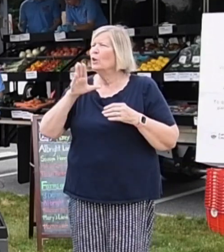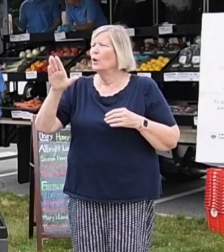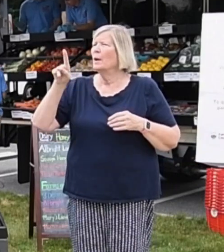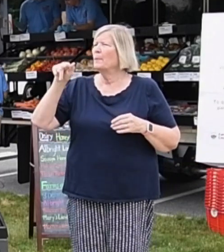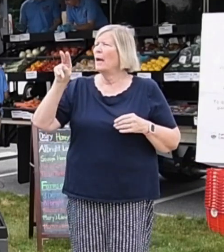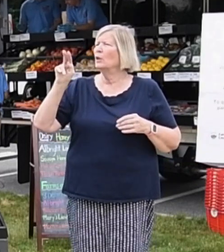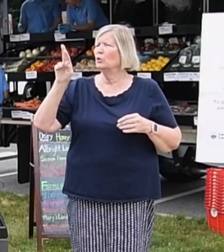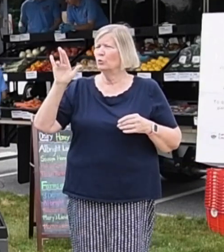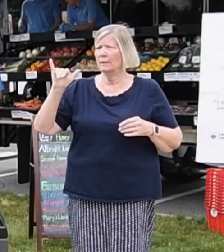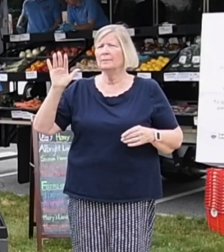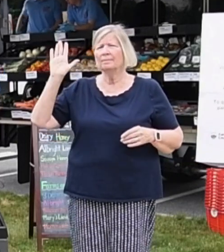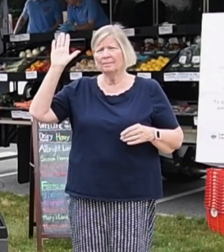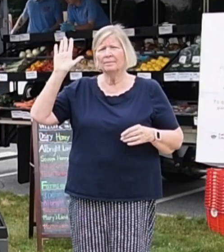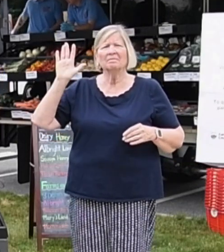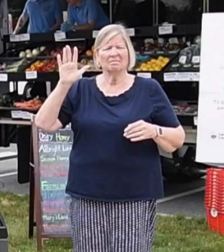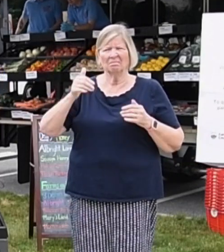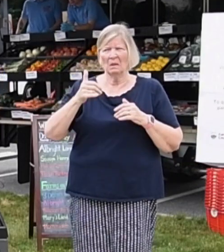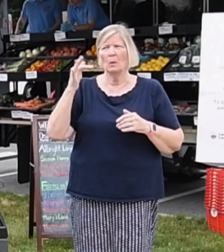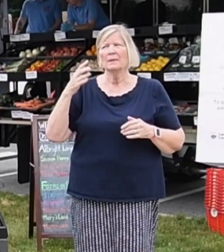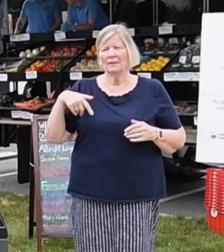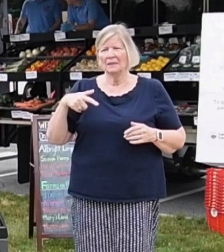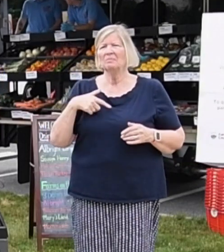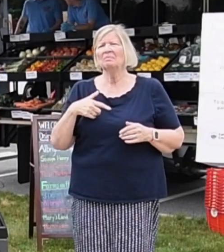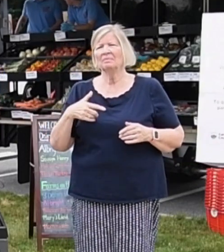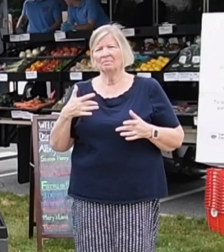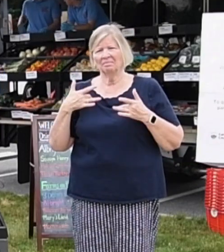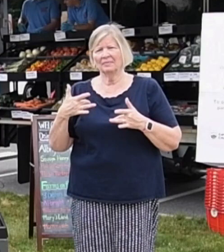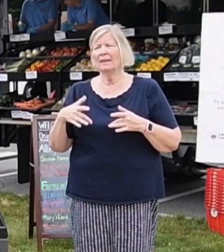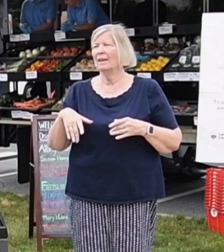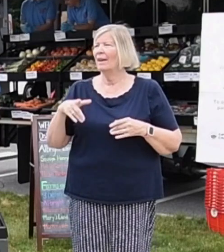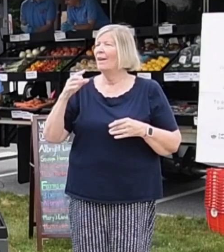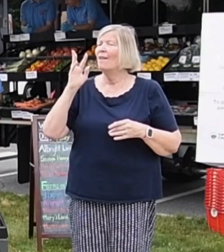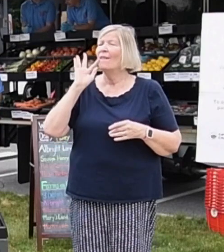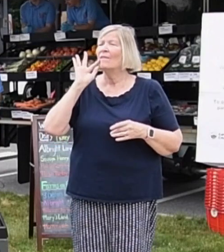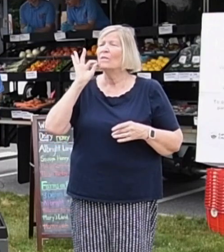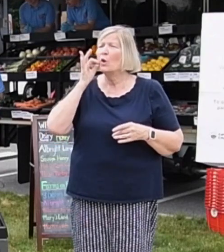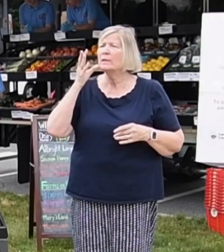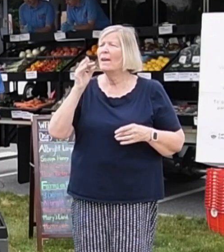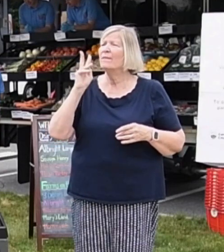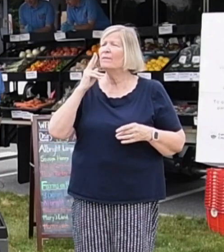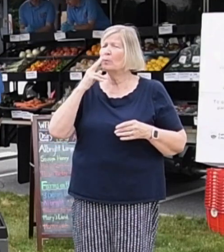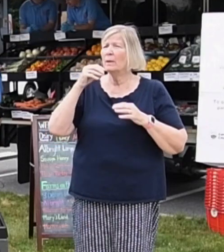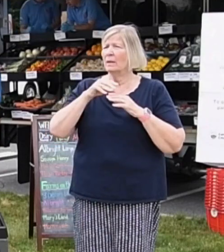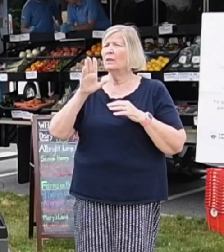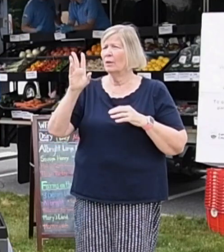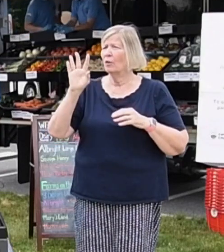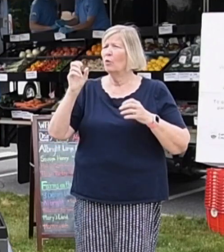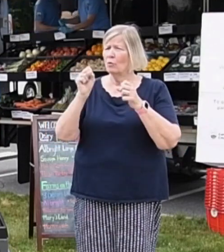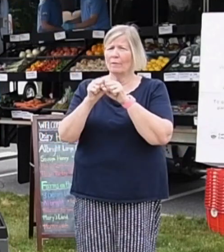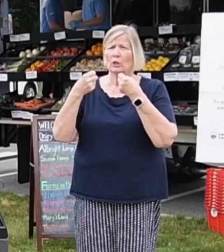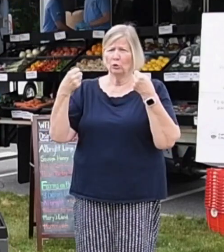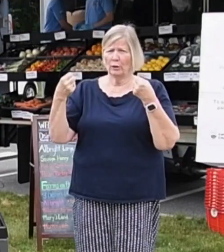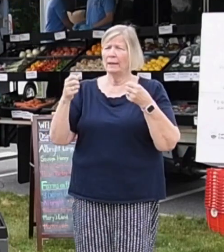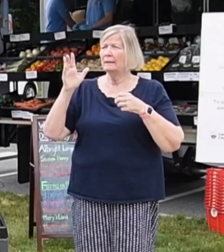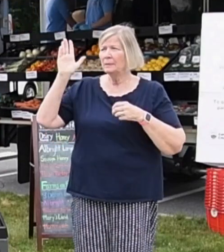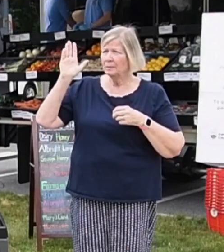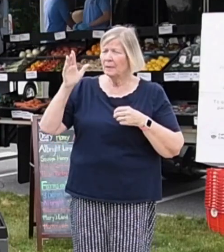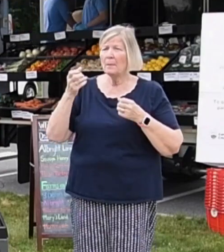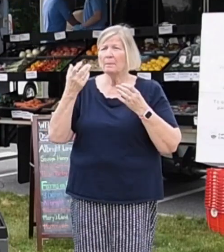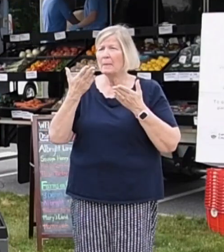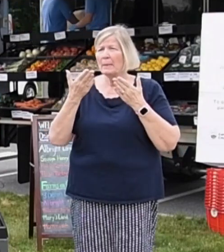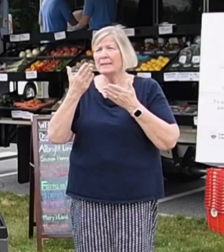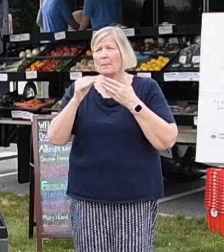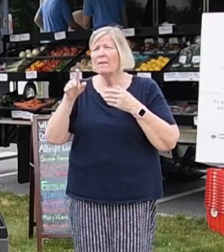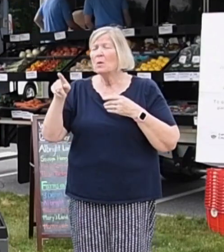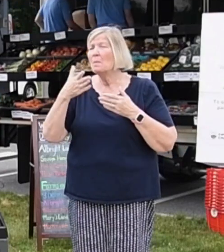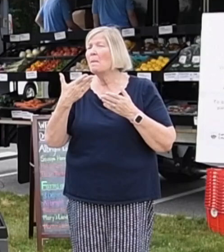pantry. Most of us, right? Raise your hand if you have fruits and vegetables in your refrigerator. All right. Maybe some of you might